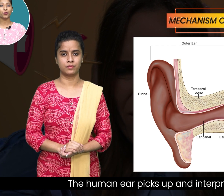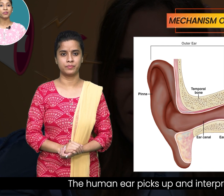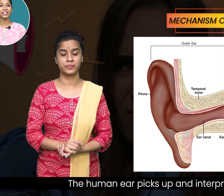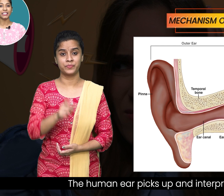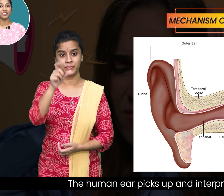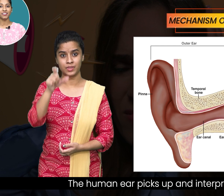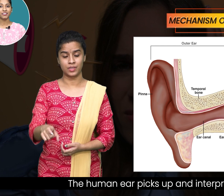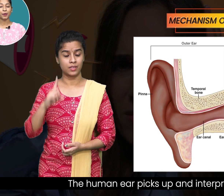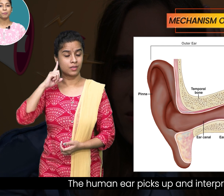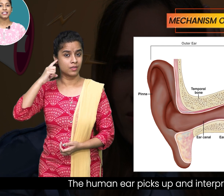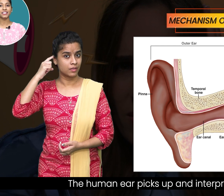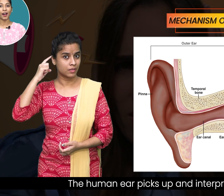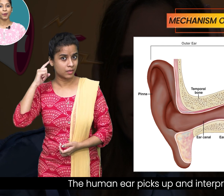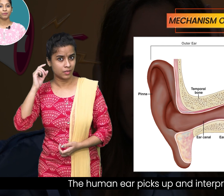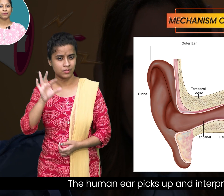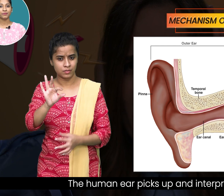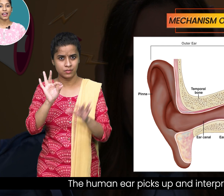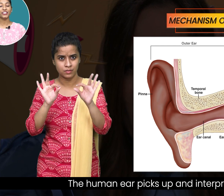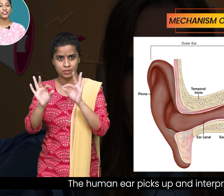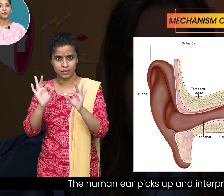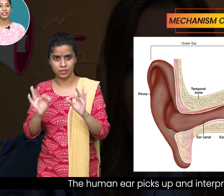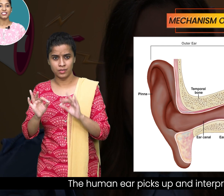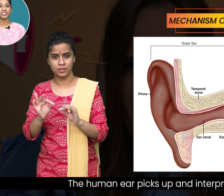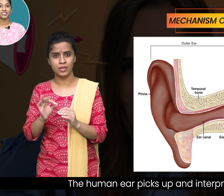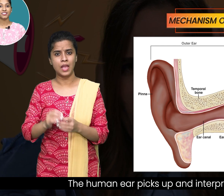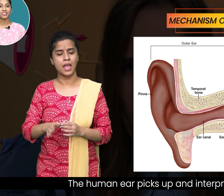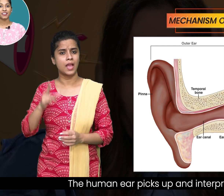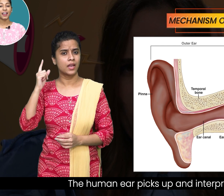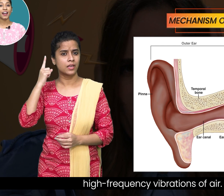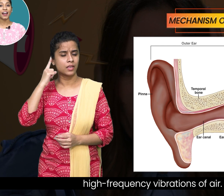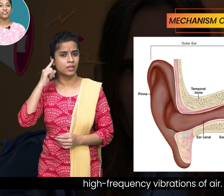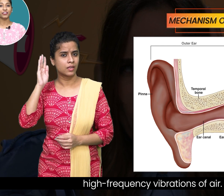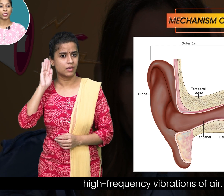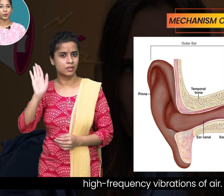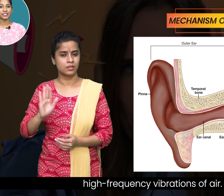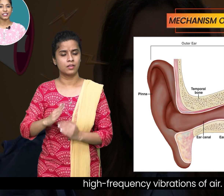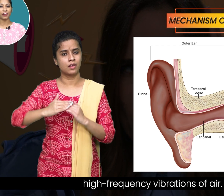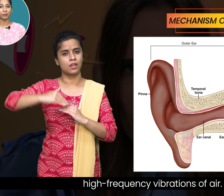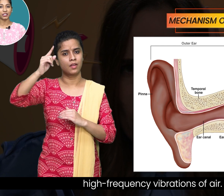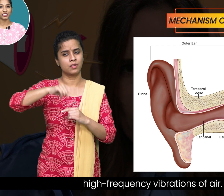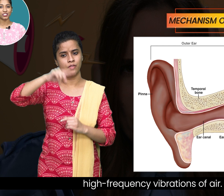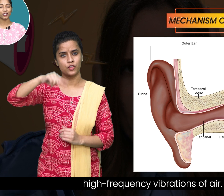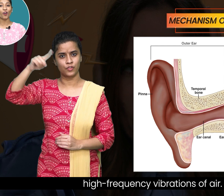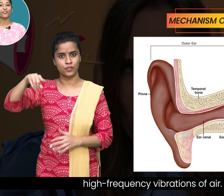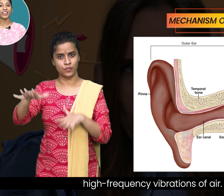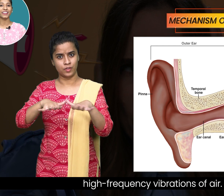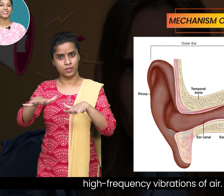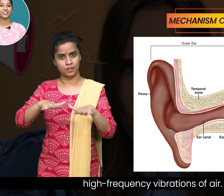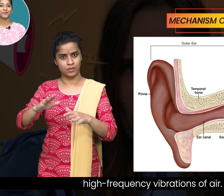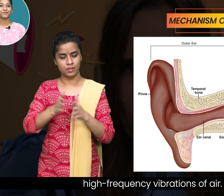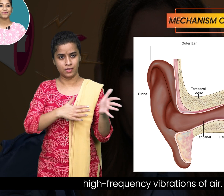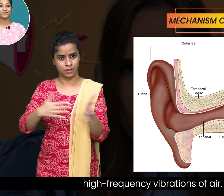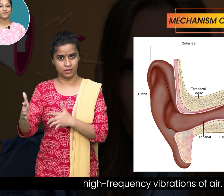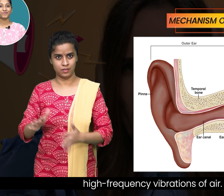The human ear picks up and interprets high frequency vibrations of air.